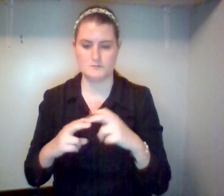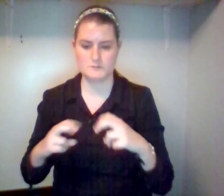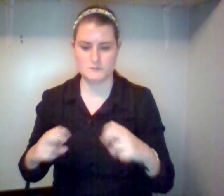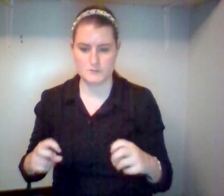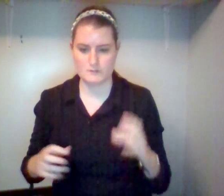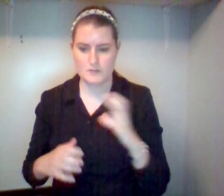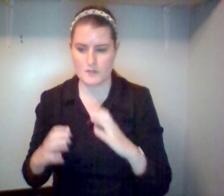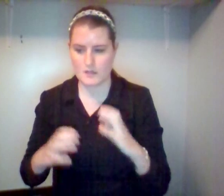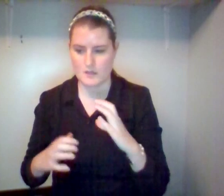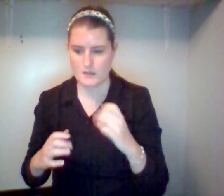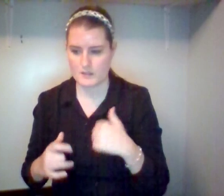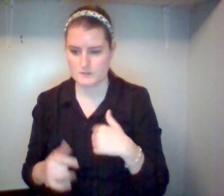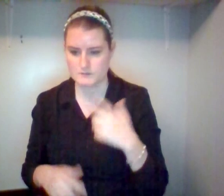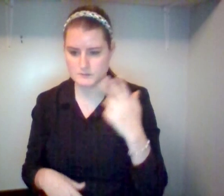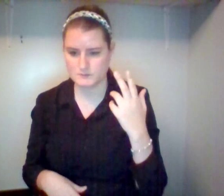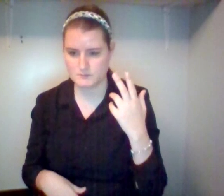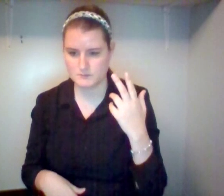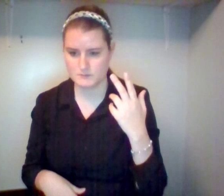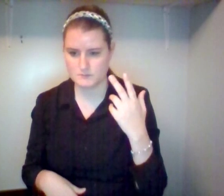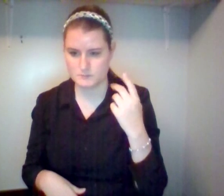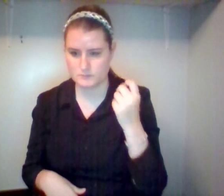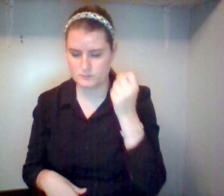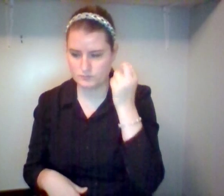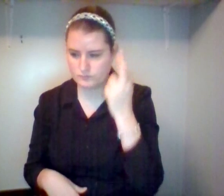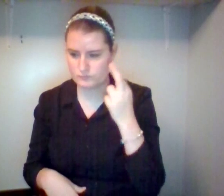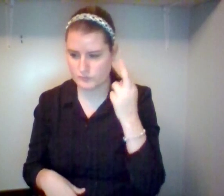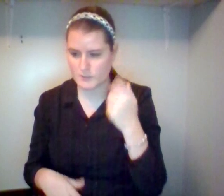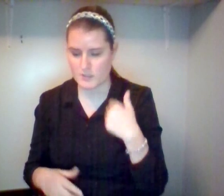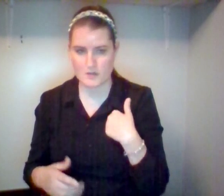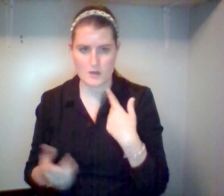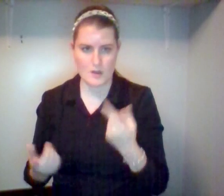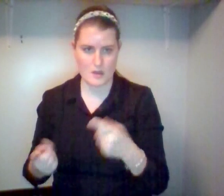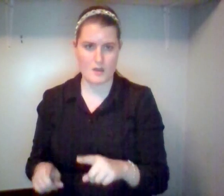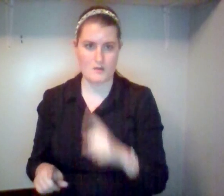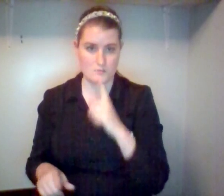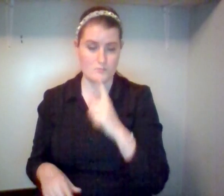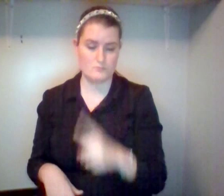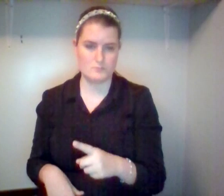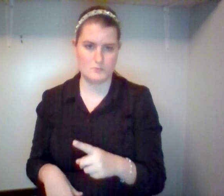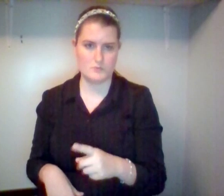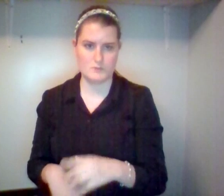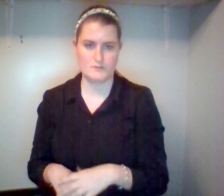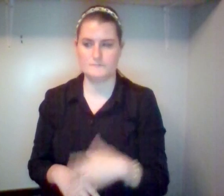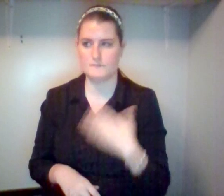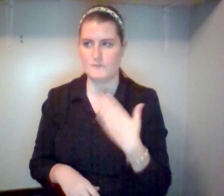AskPastorJohn@desiringgod.org. You can visit us online at desiringgod.org to find thousands of books, articles, poems,